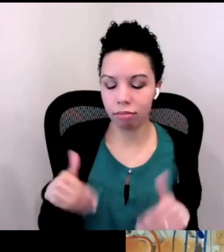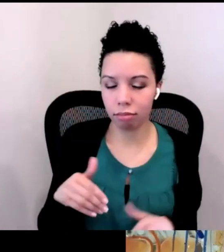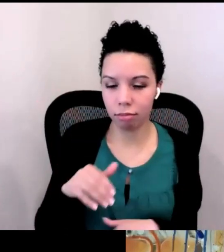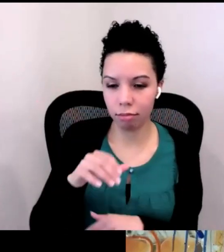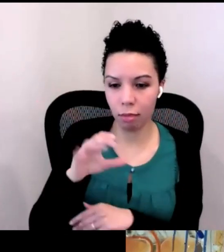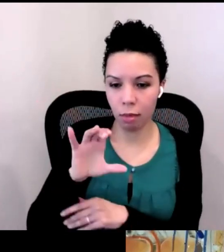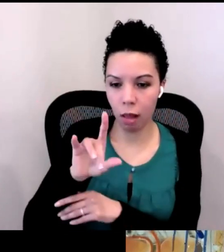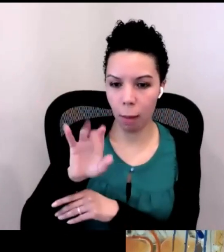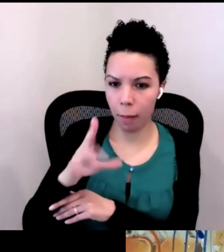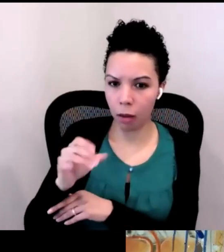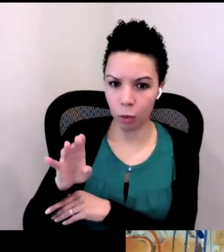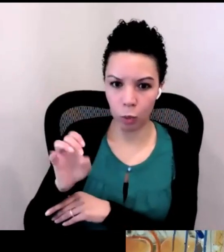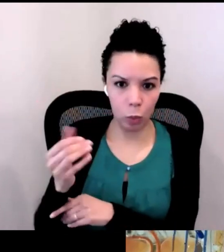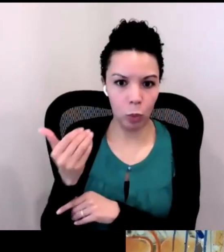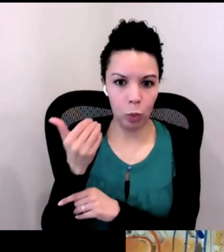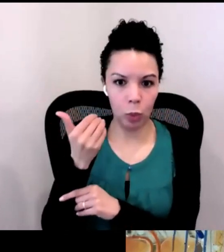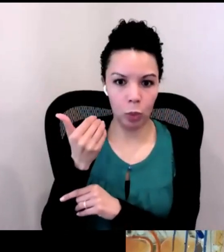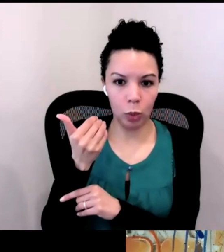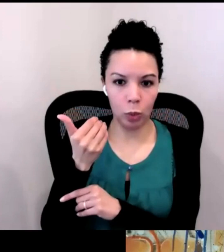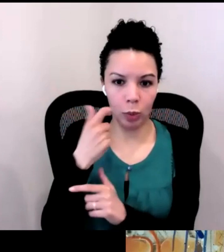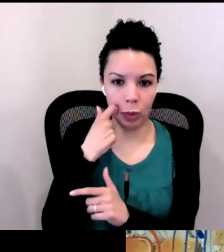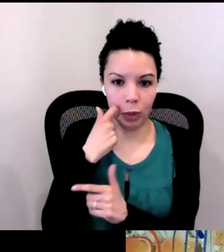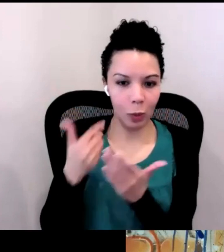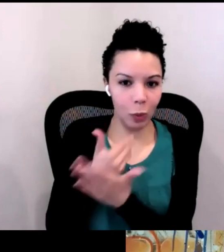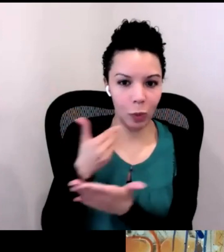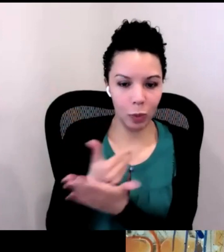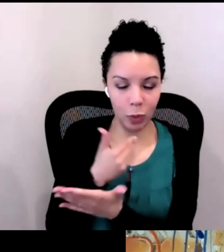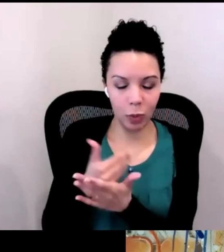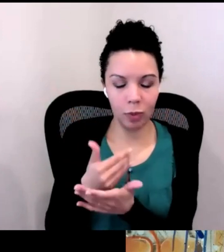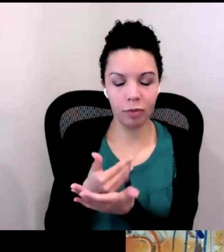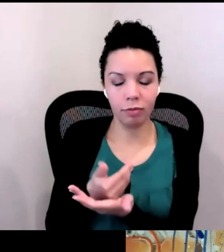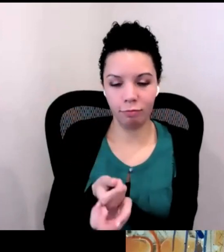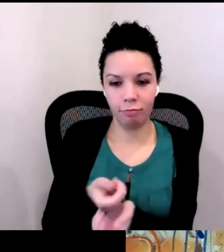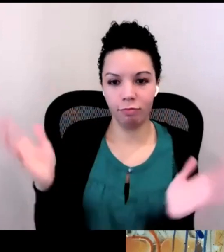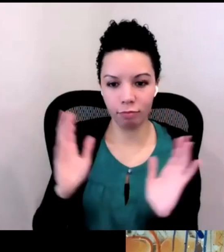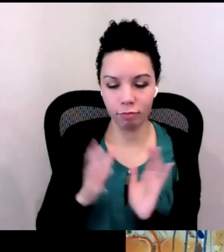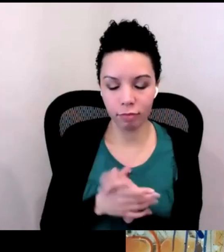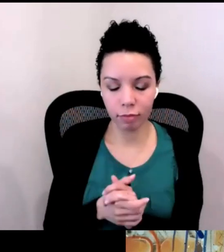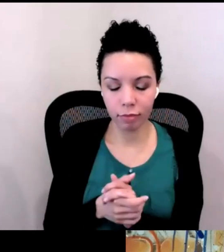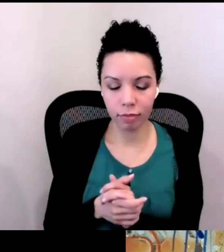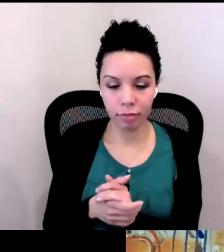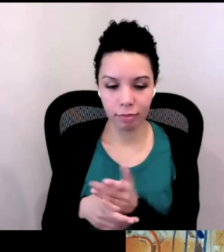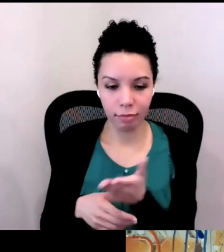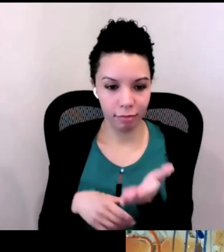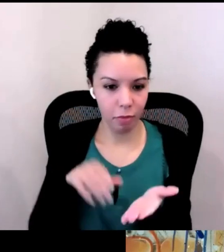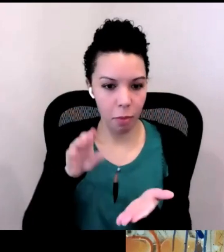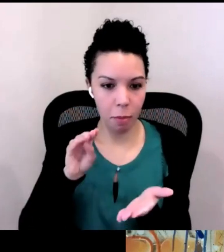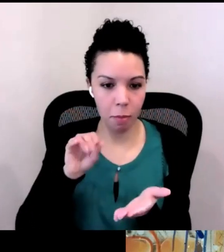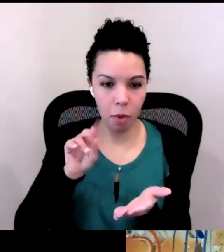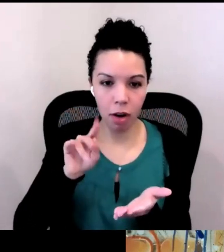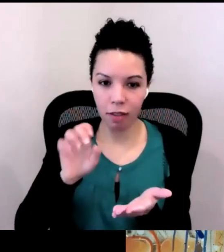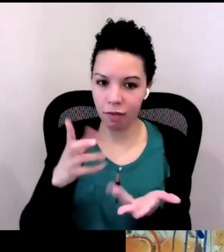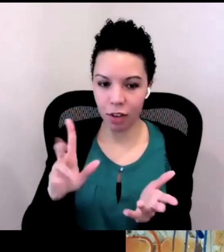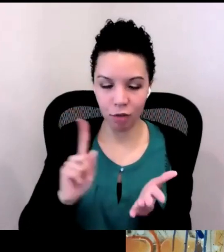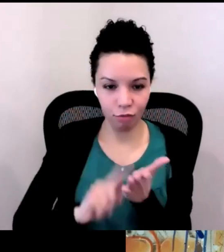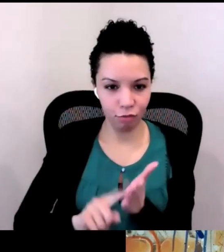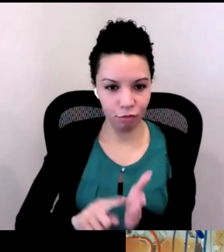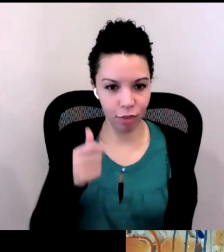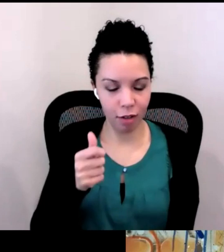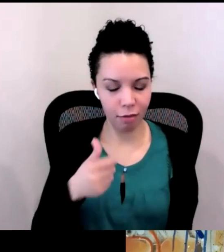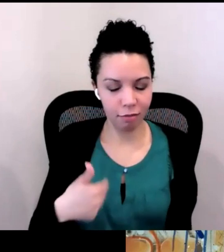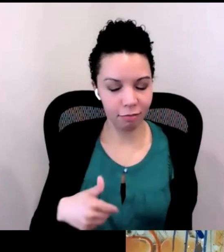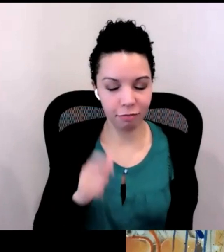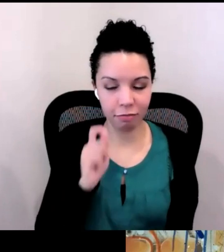things out there. And we're hearing from Marnie, and she's already explored it. So this is really good stuff. Question